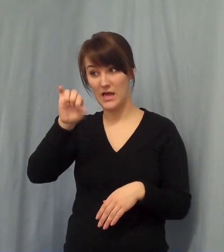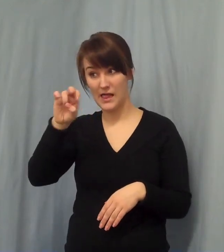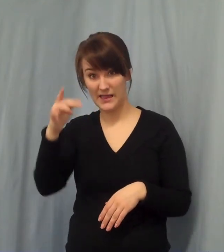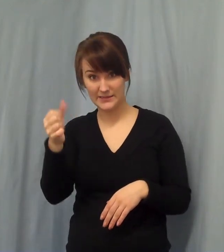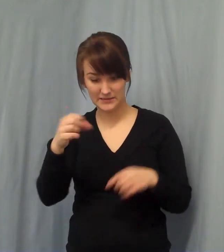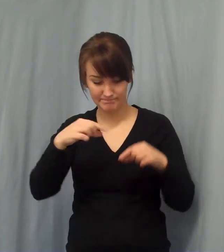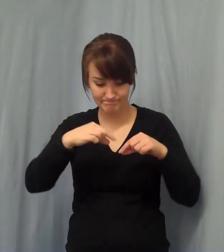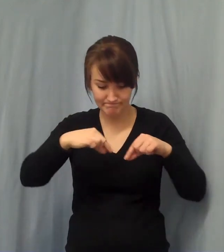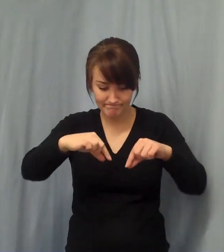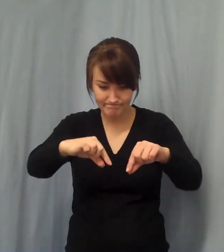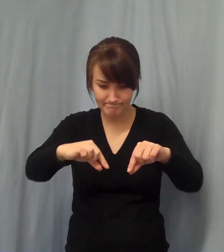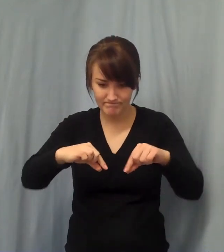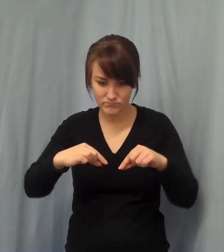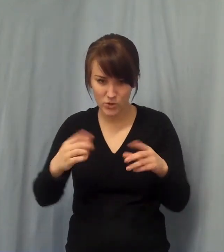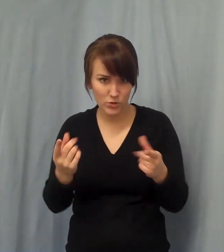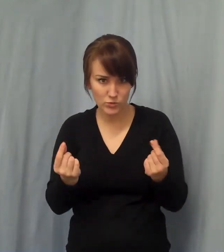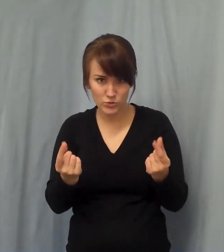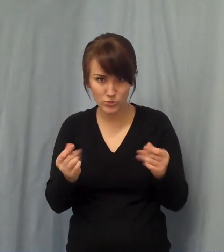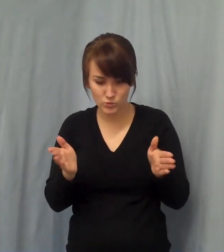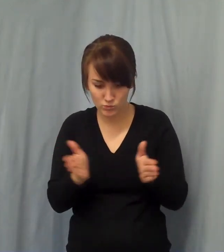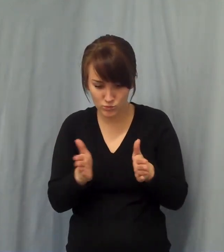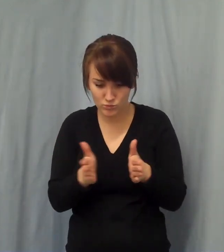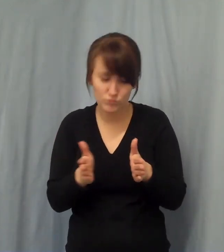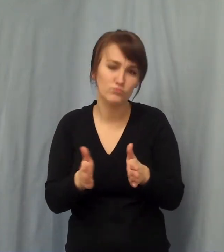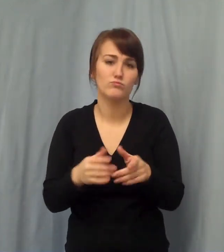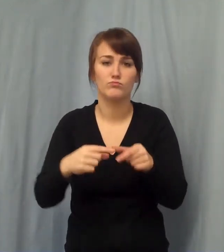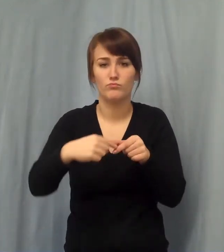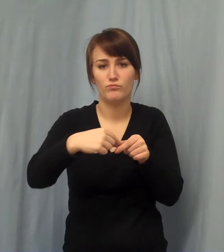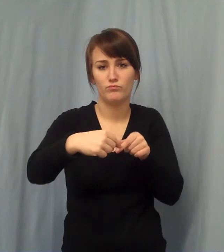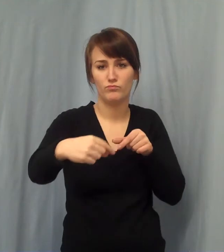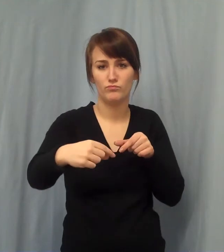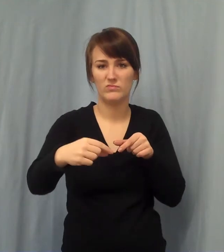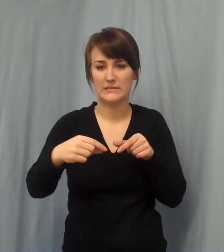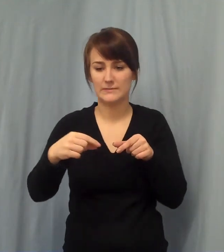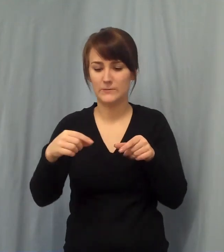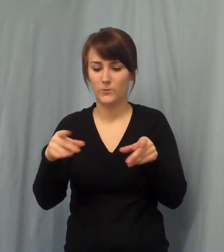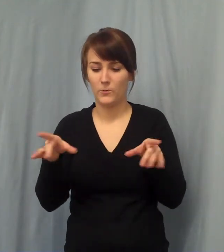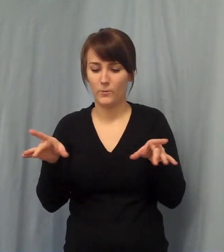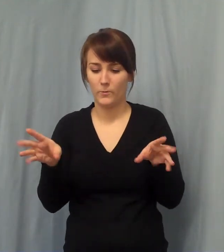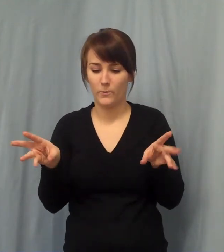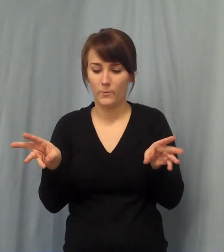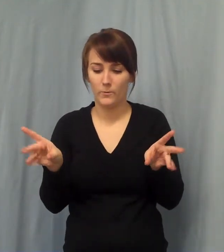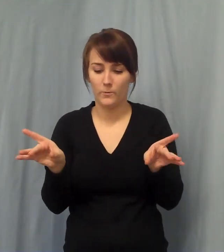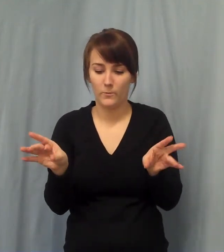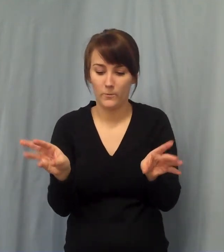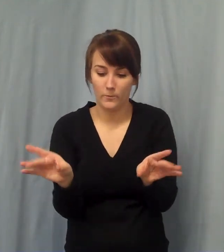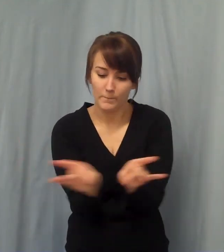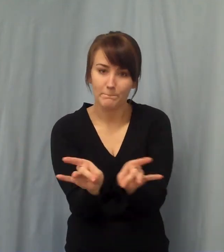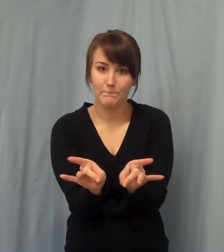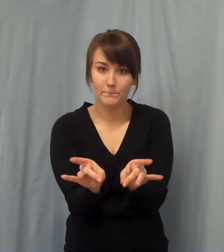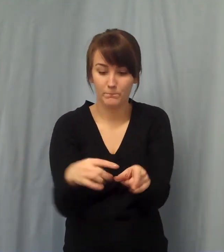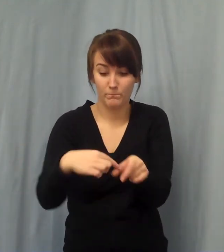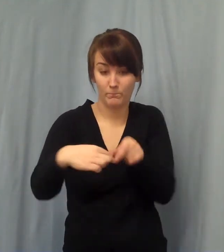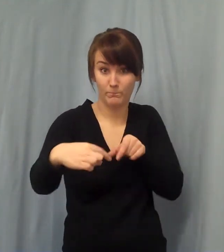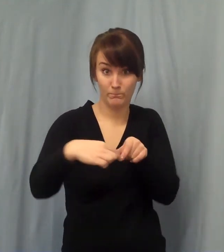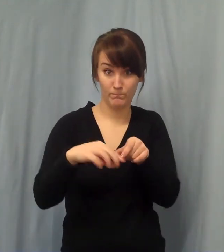they're definitely kind of being pulled one way or another? When I go out